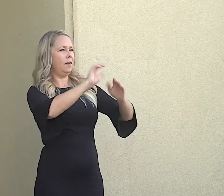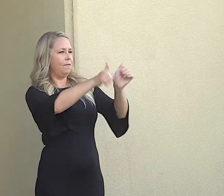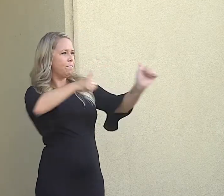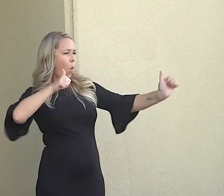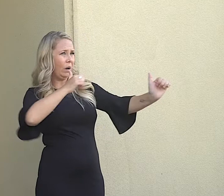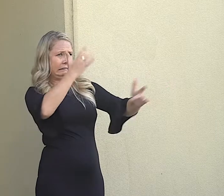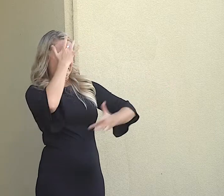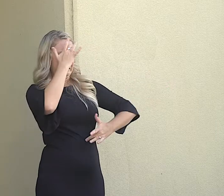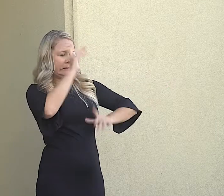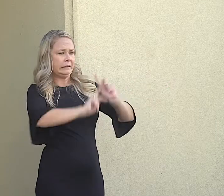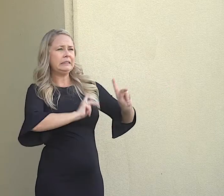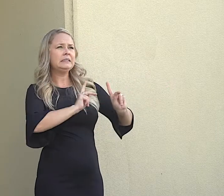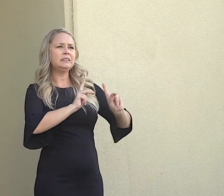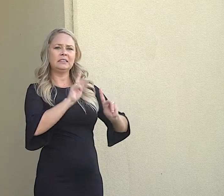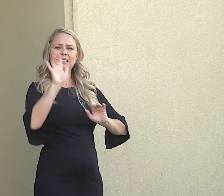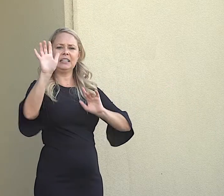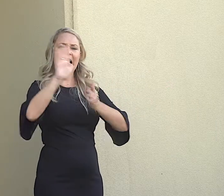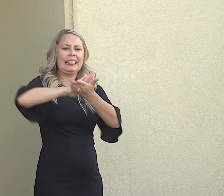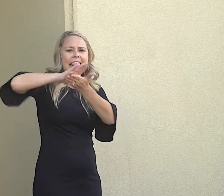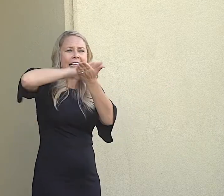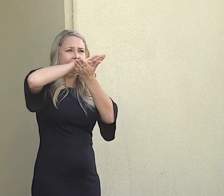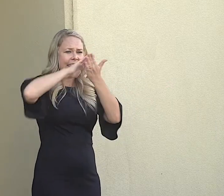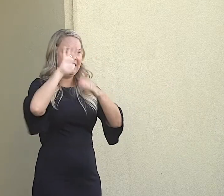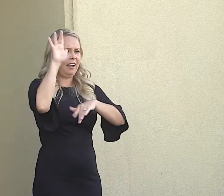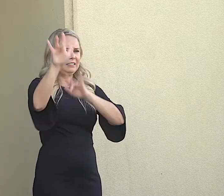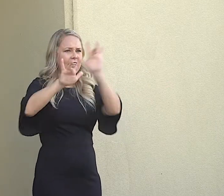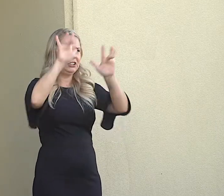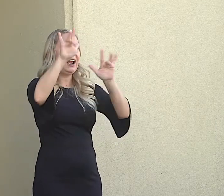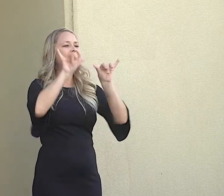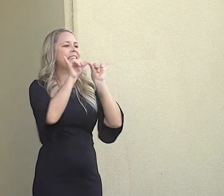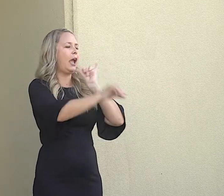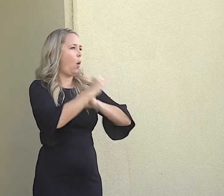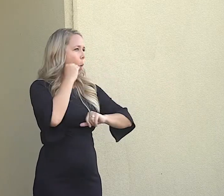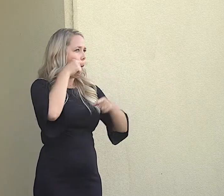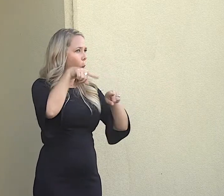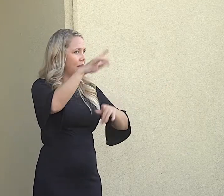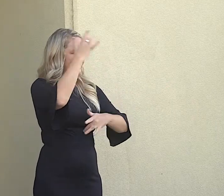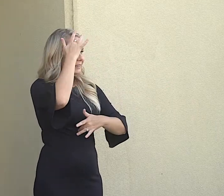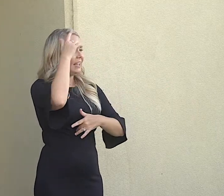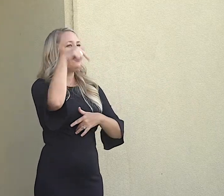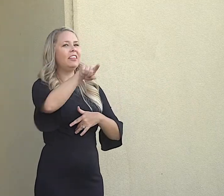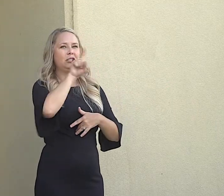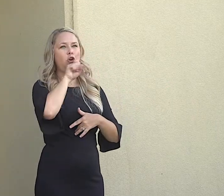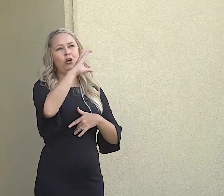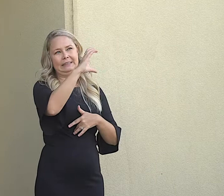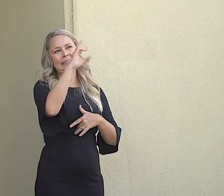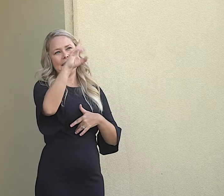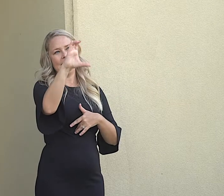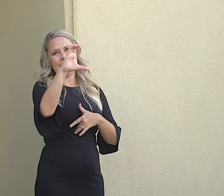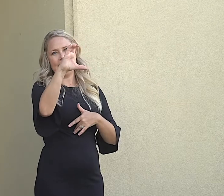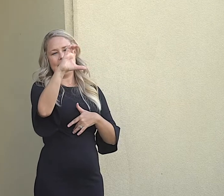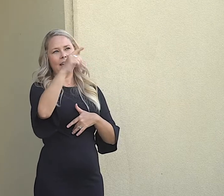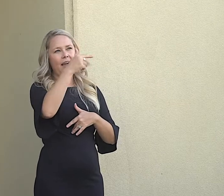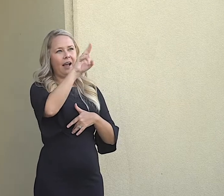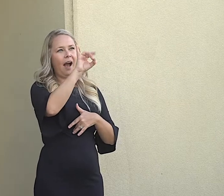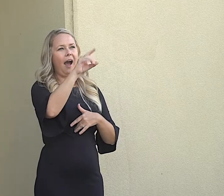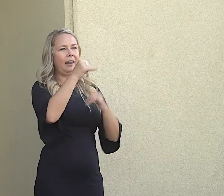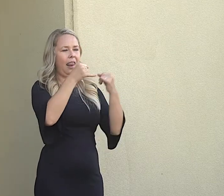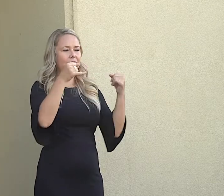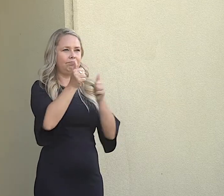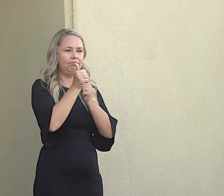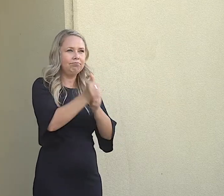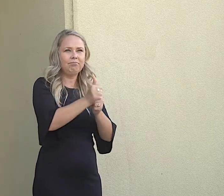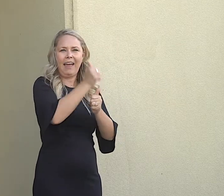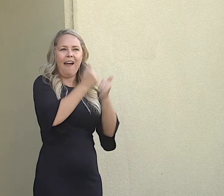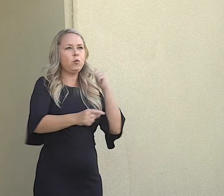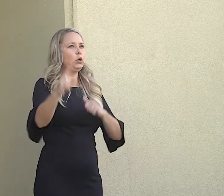sick, cleaning high-touch surfaces, and staying home when sick. Basically, these are the CDC guidelines that everyone listening, everyone here